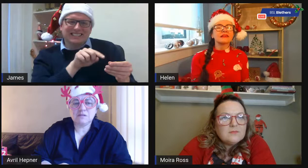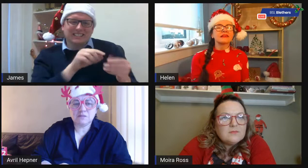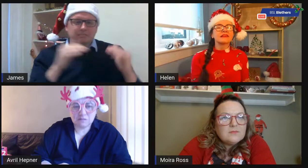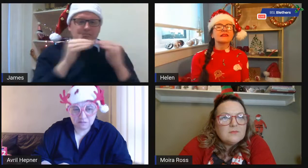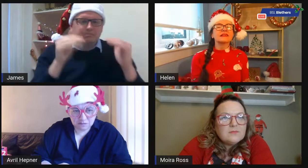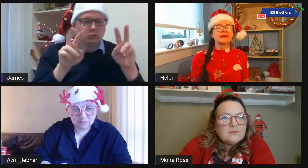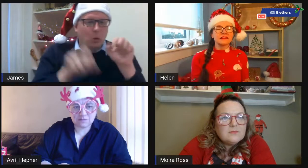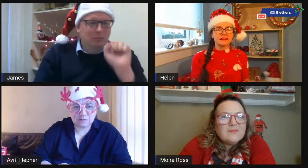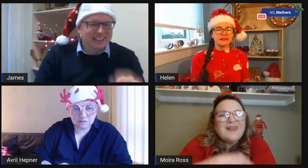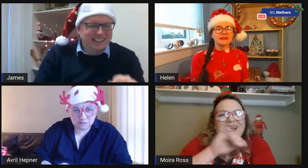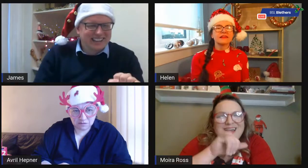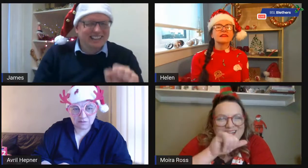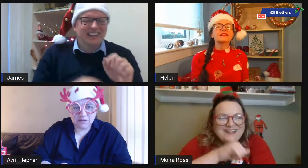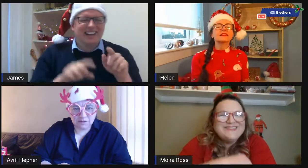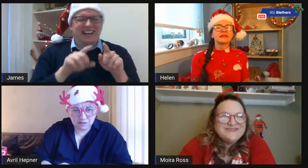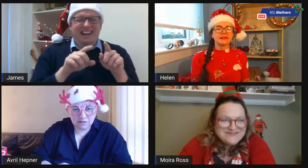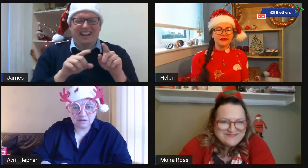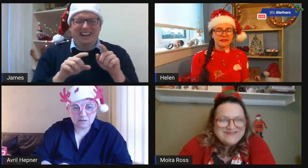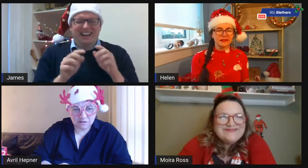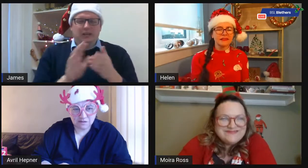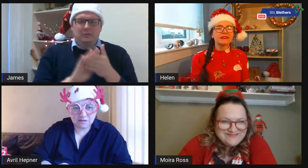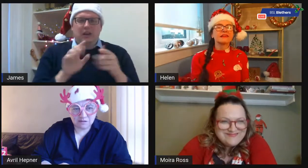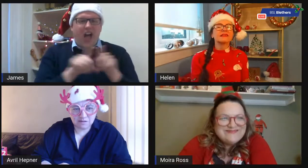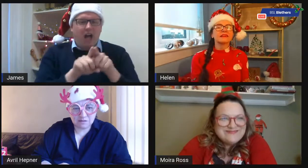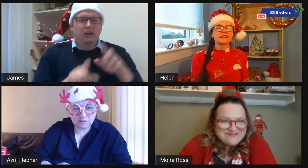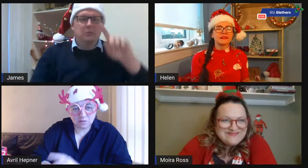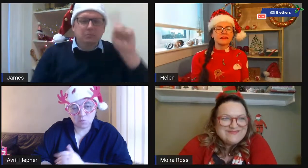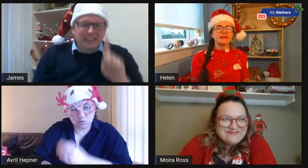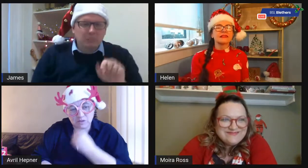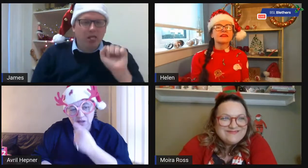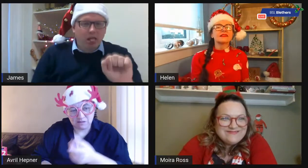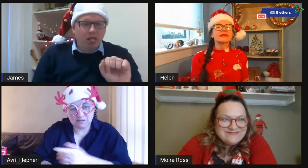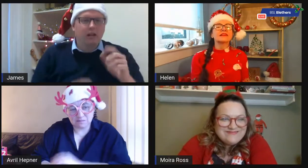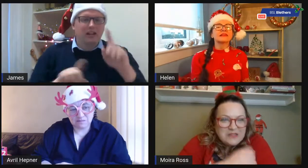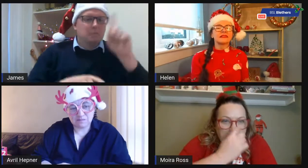well, what you're trying to do is match a person to a sort of topic,